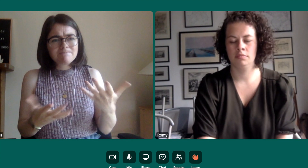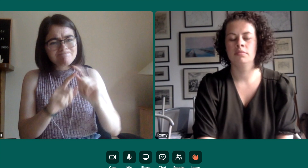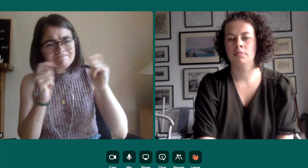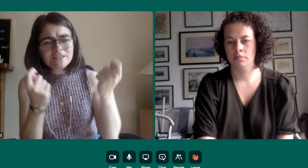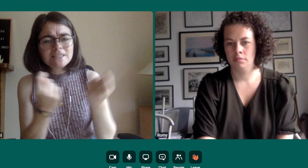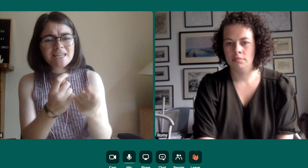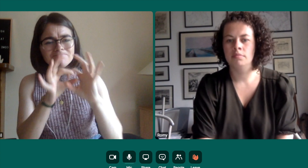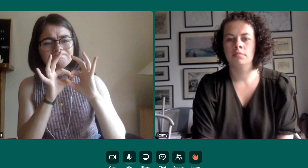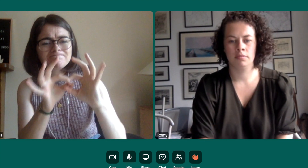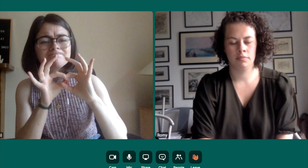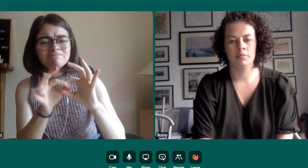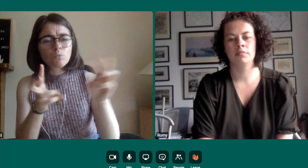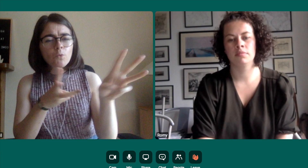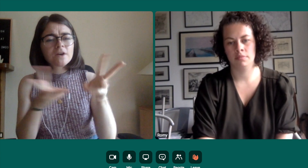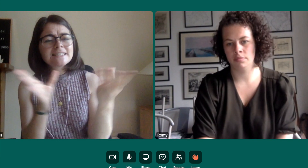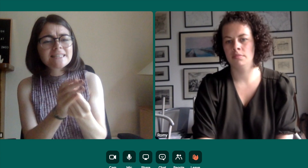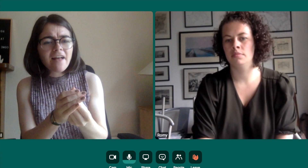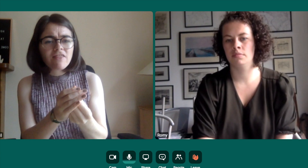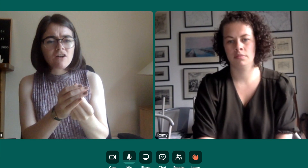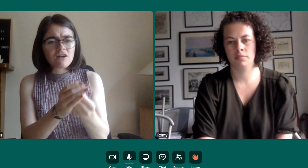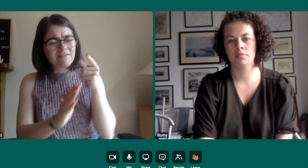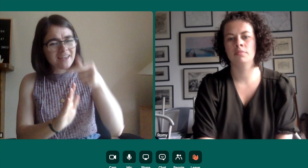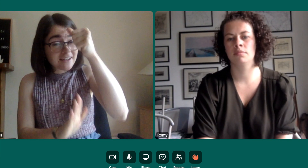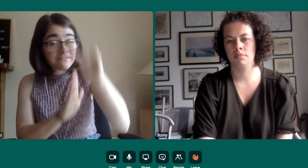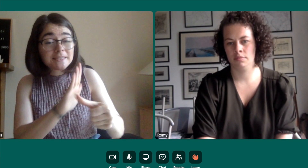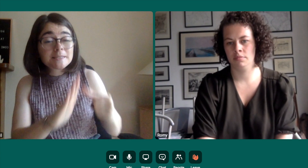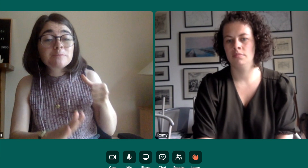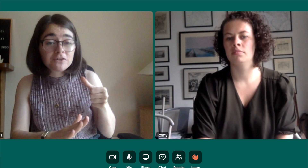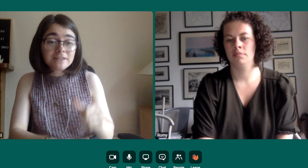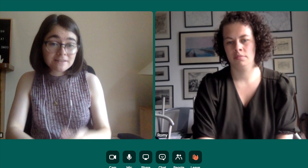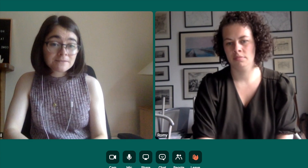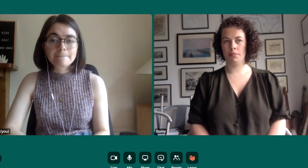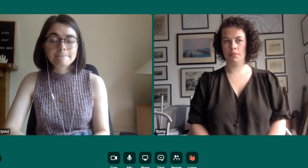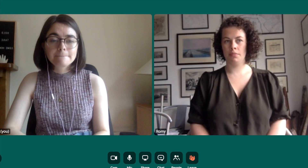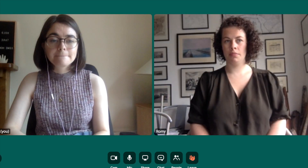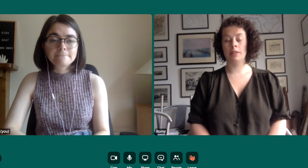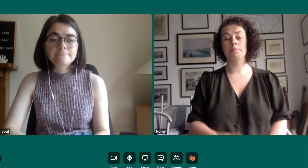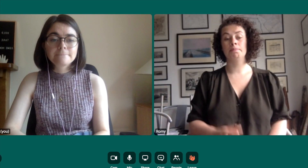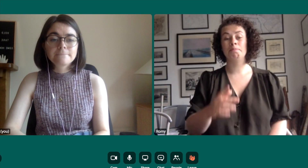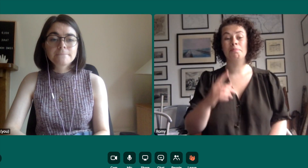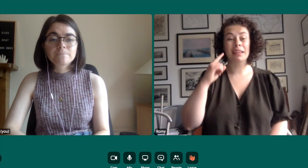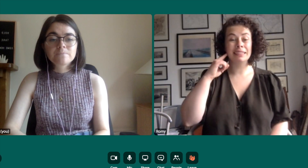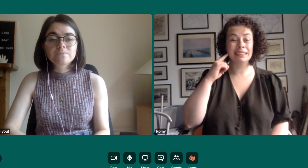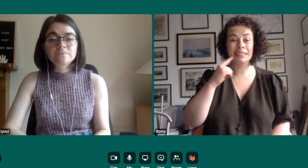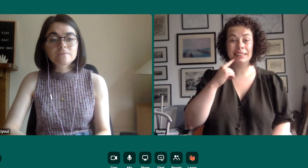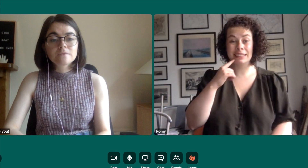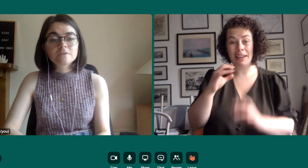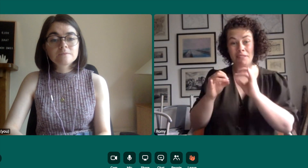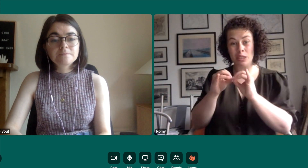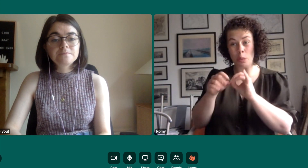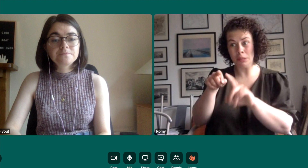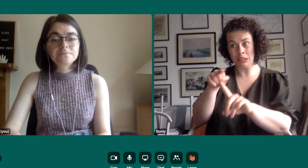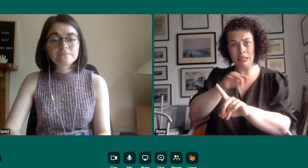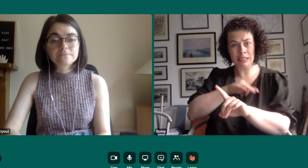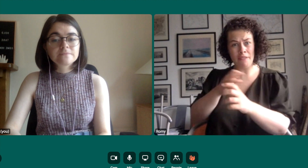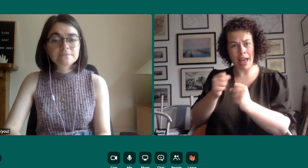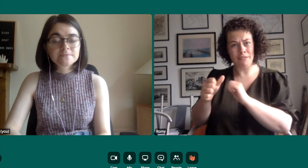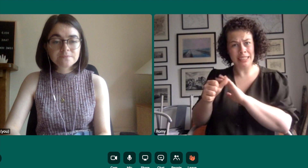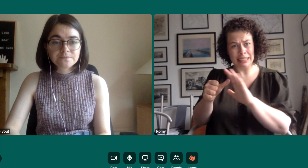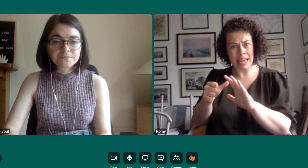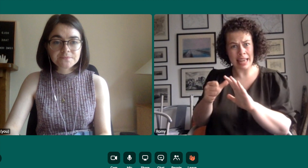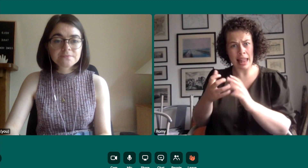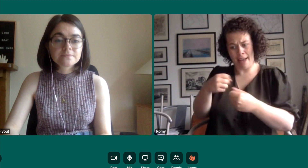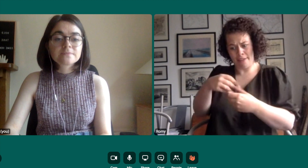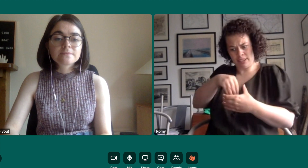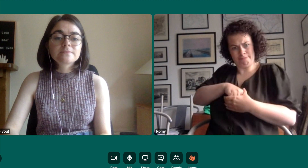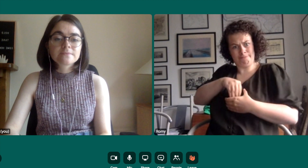a team building experience. I mean, deaf interpreters definitely have skills and nuances that we don't, and it's